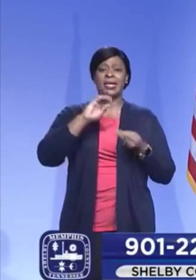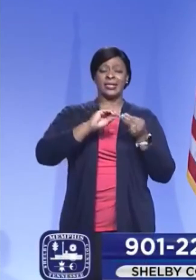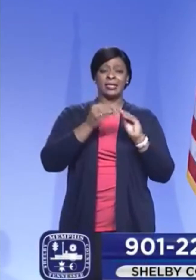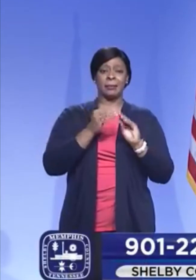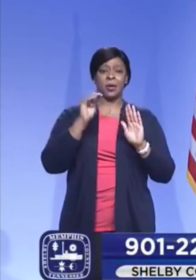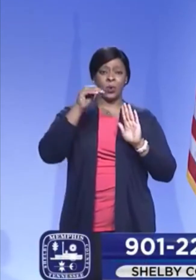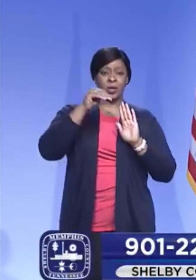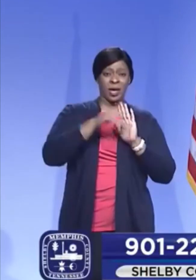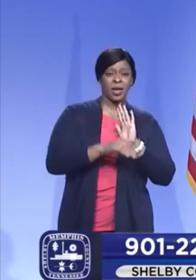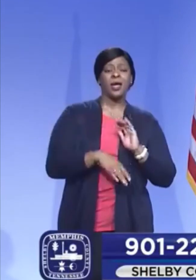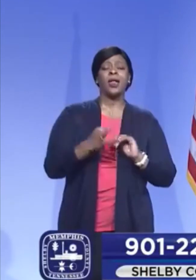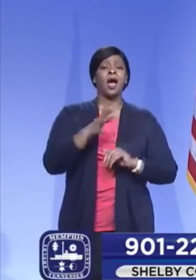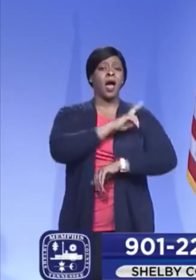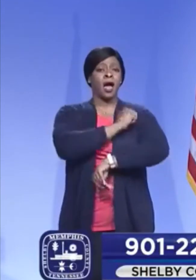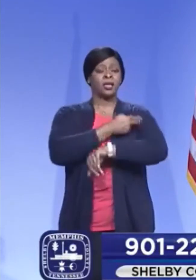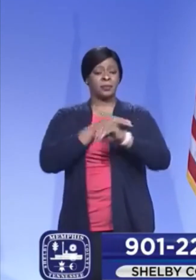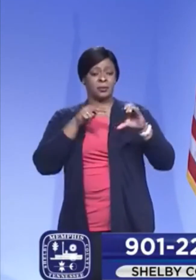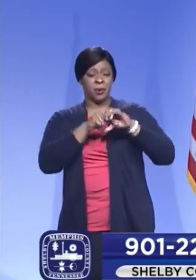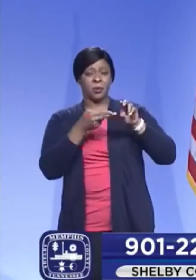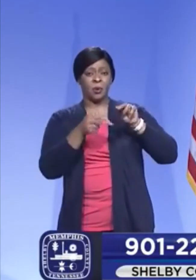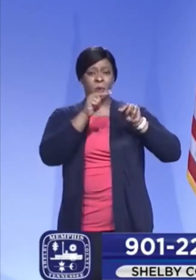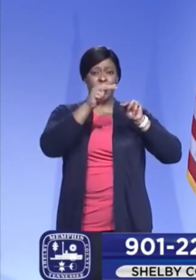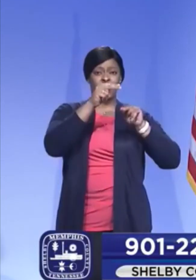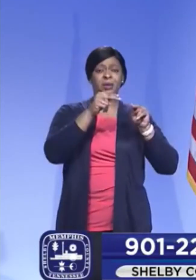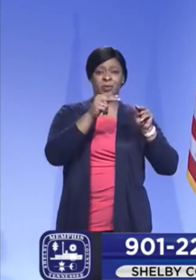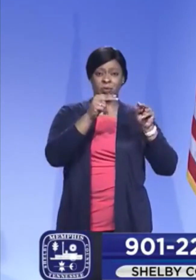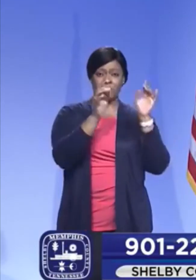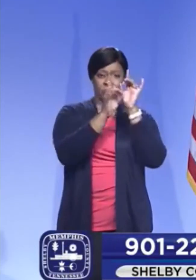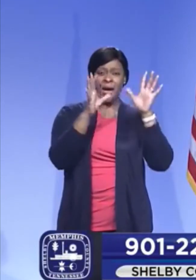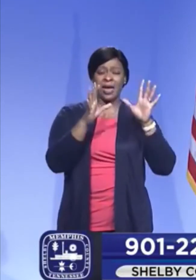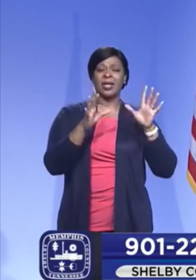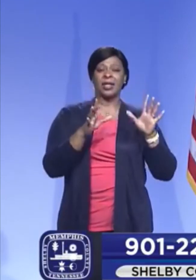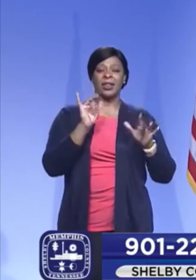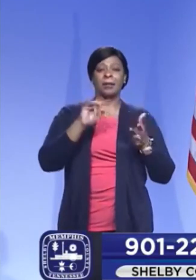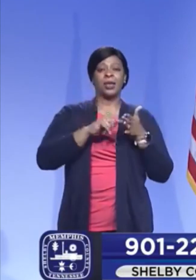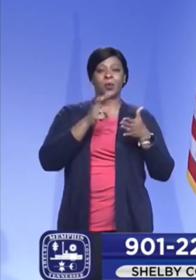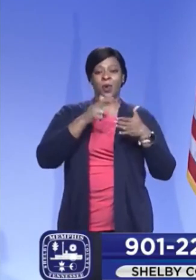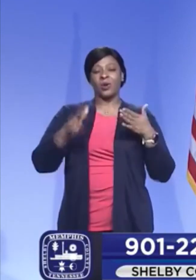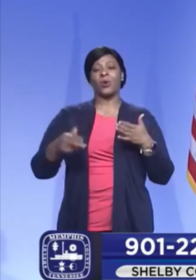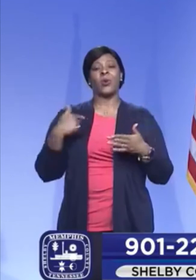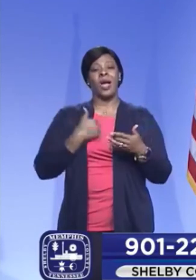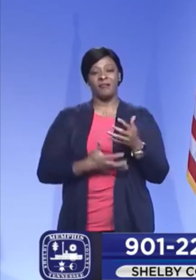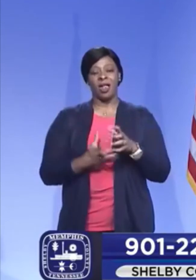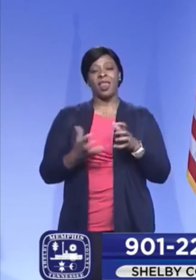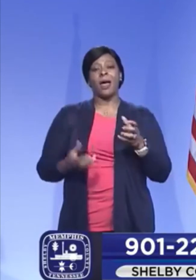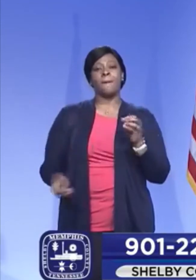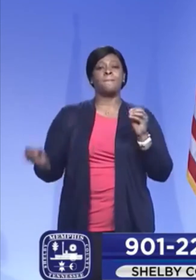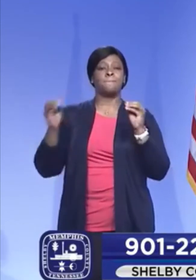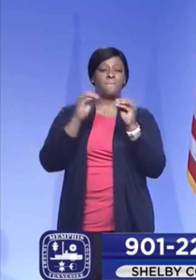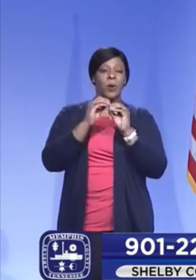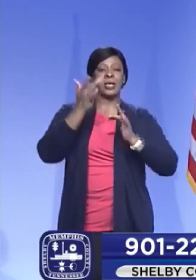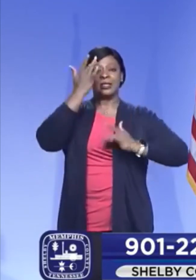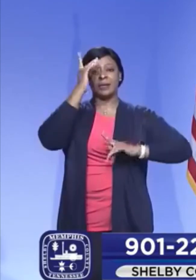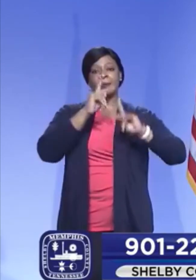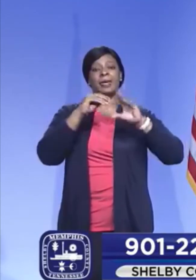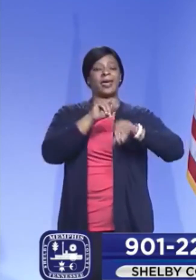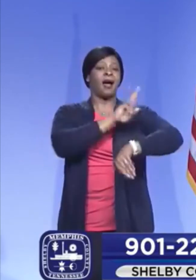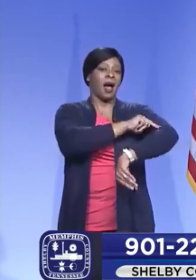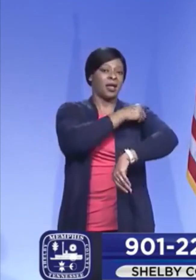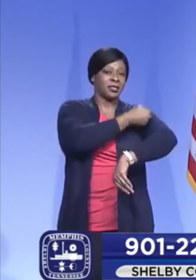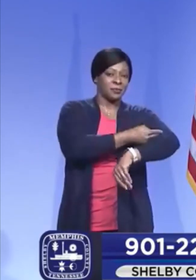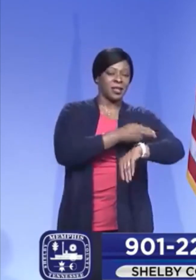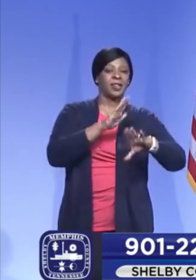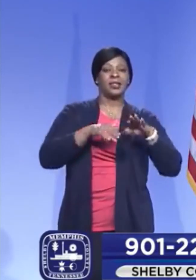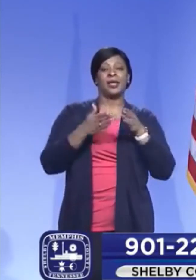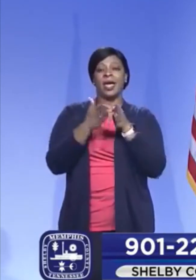but our hospitalization rate is going up dramatically, that means the outcome is that we have many more sick people in the hospitals that we have to treat, and